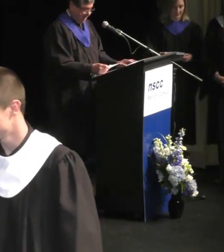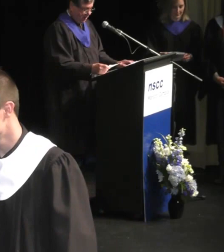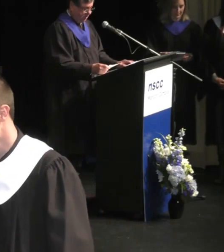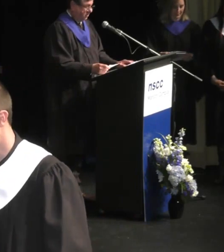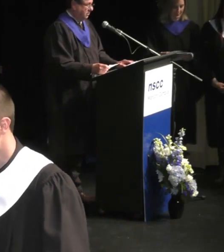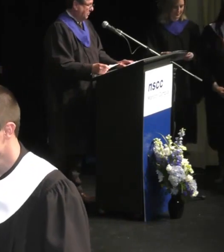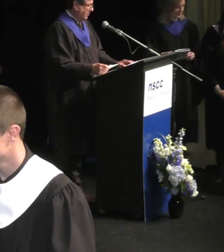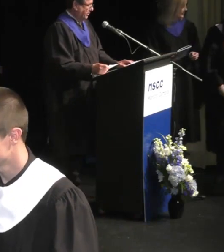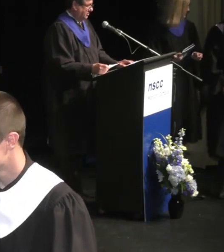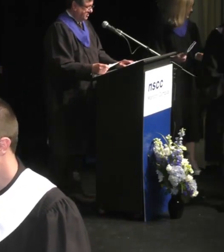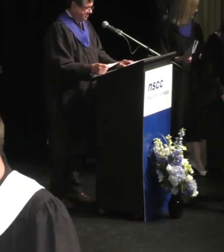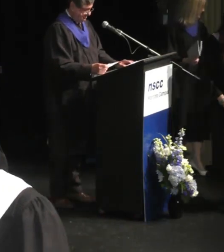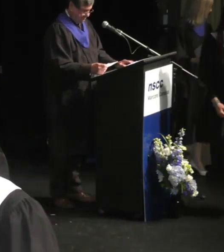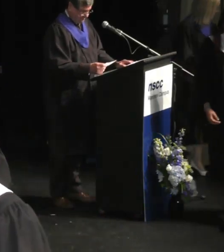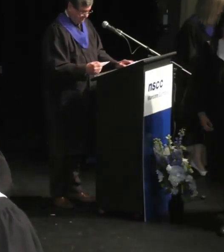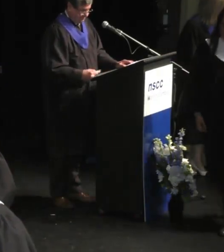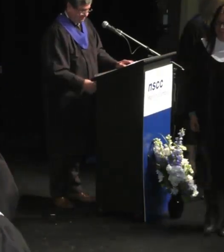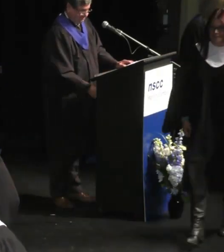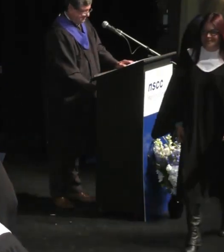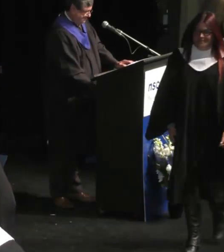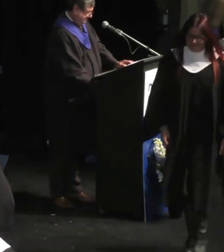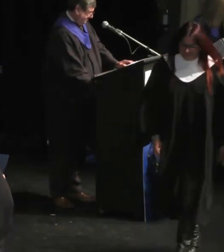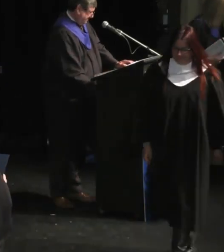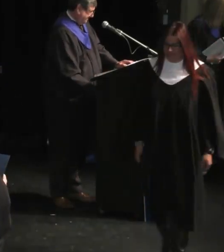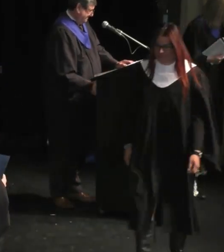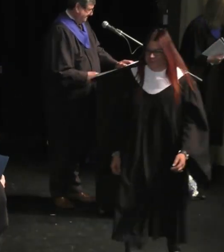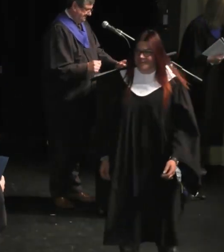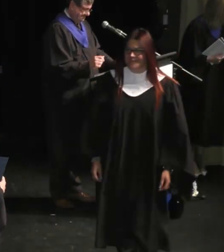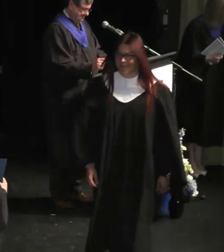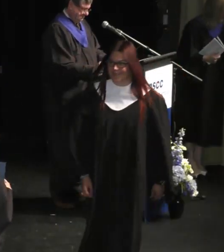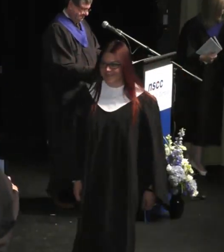Ensley Power with honors.